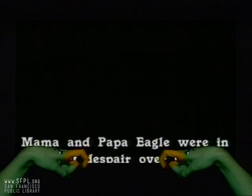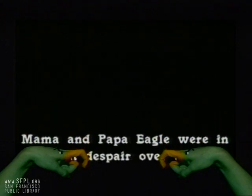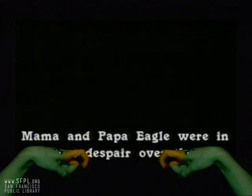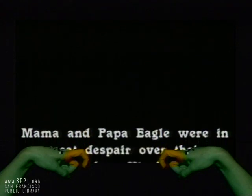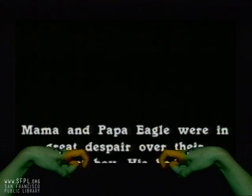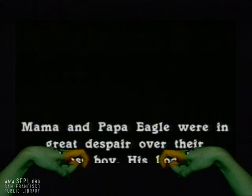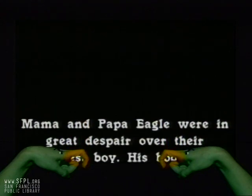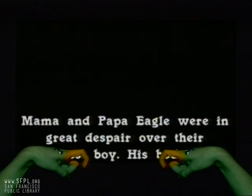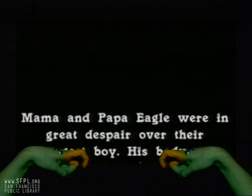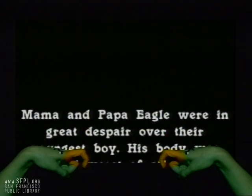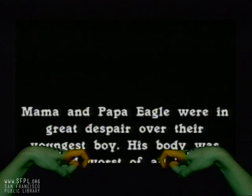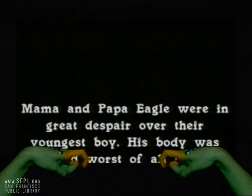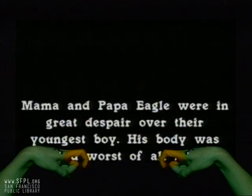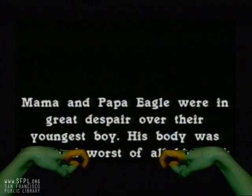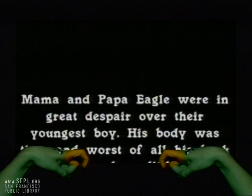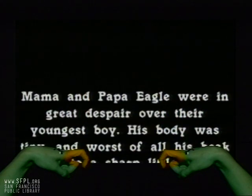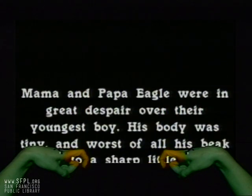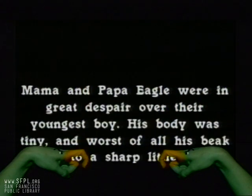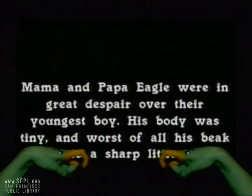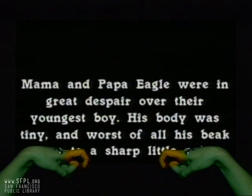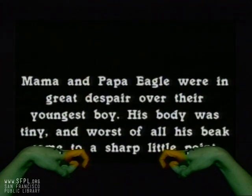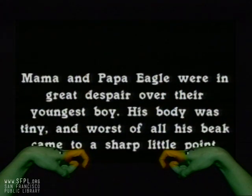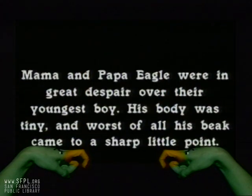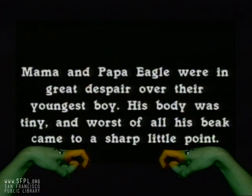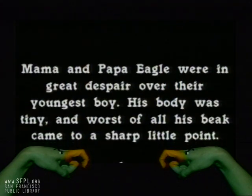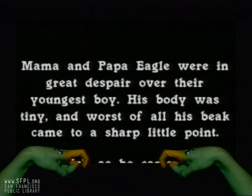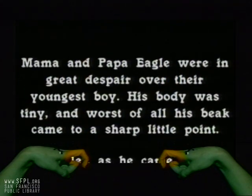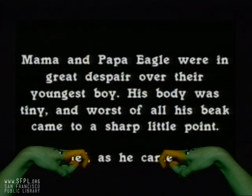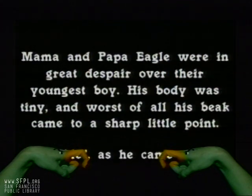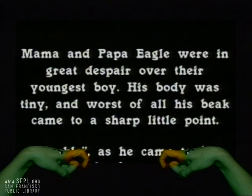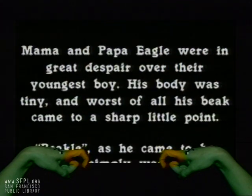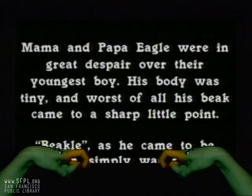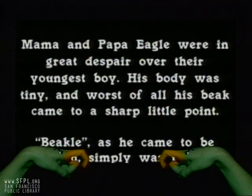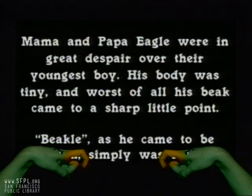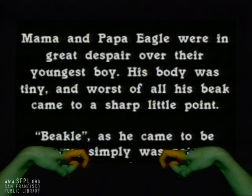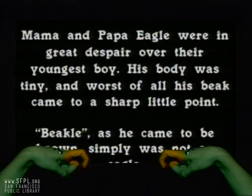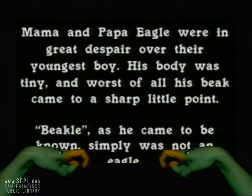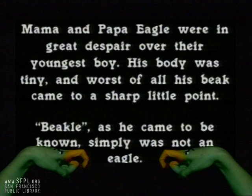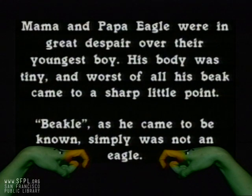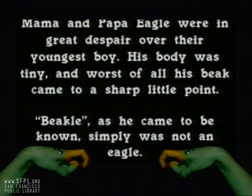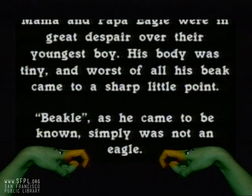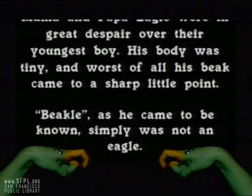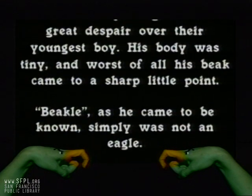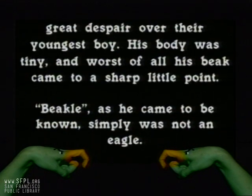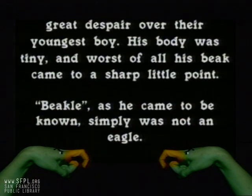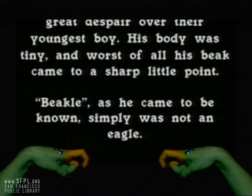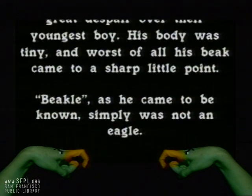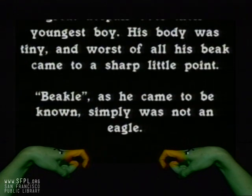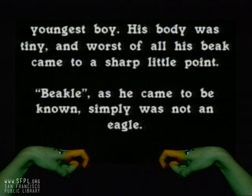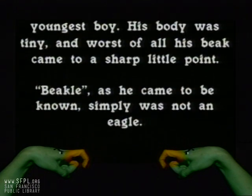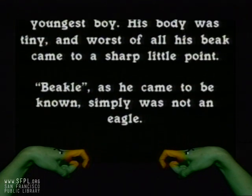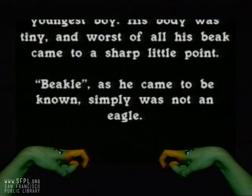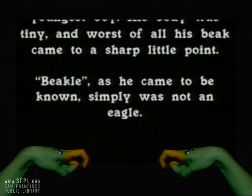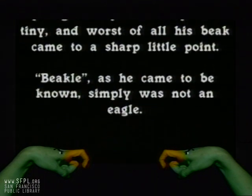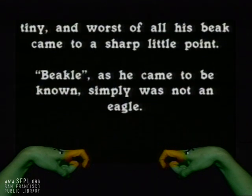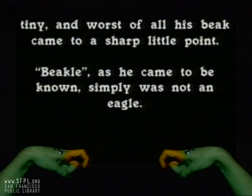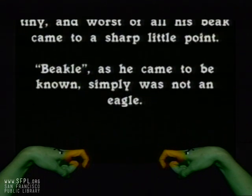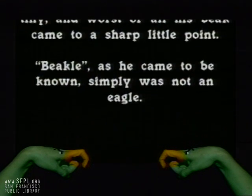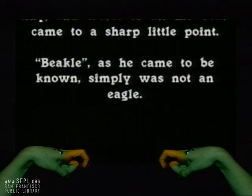Mama and Papa Eagle were in great despair over their youngest boy. His body was tiny, and worst of all, his beak came to a sharp little point. Beakle,